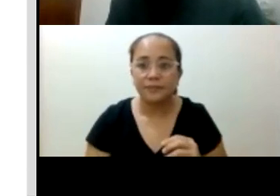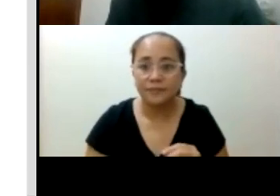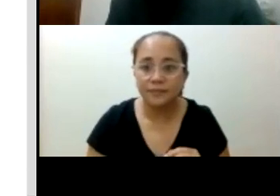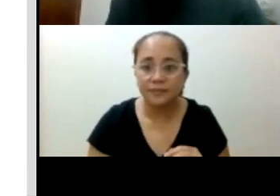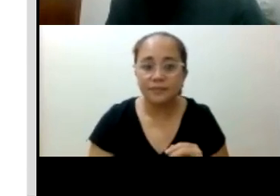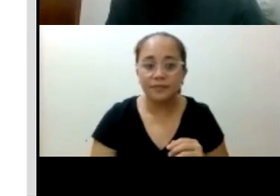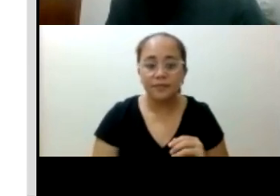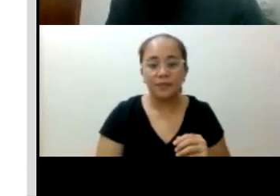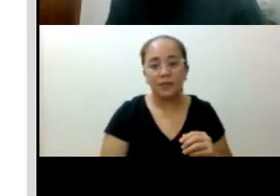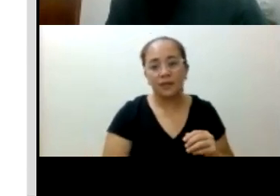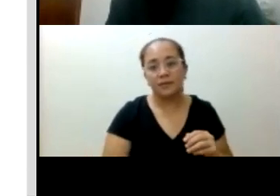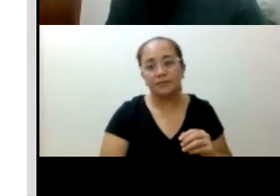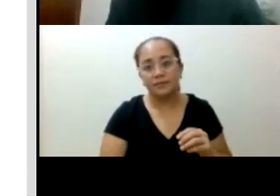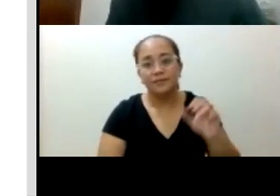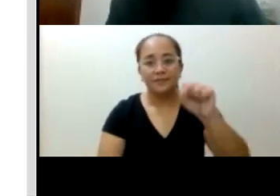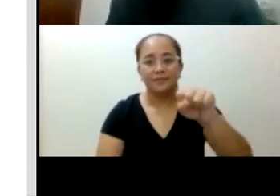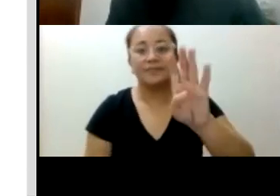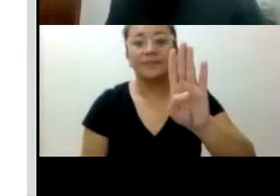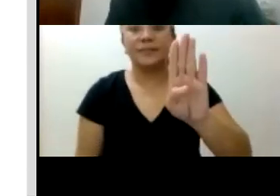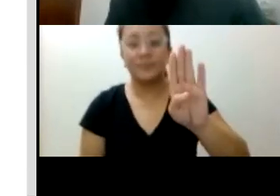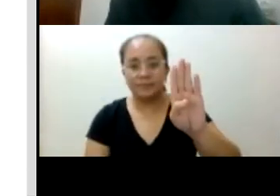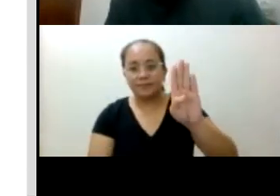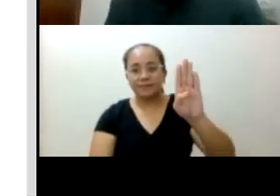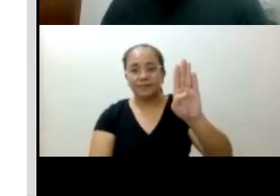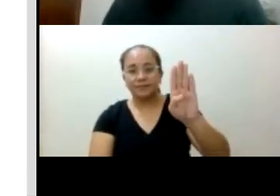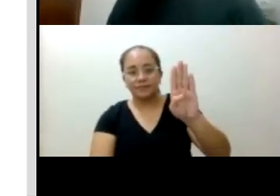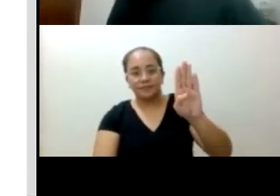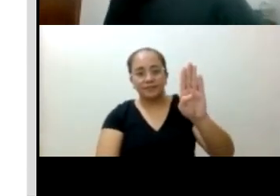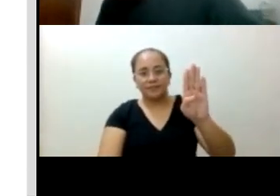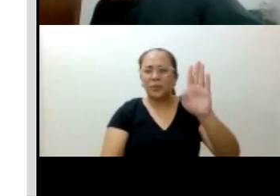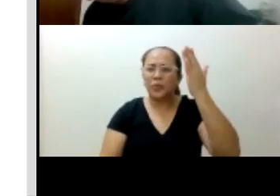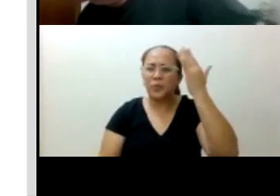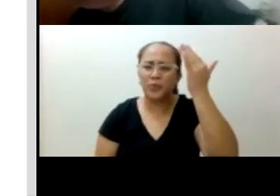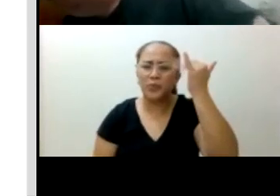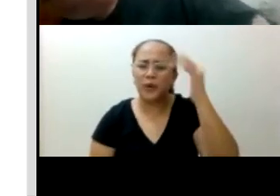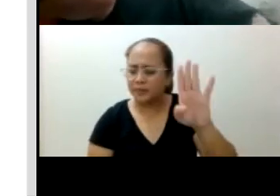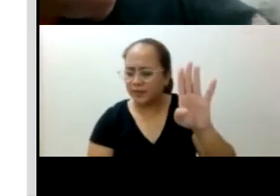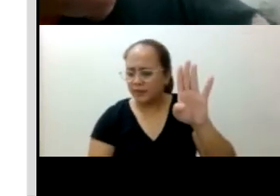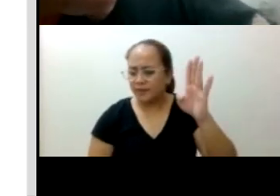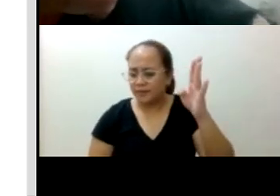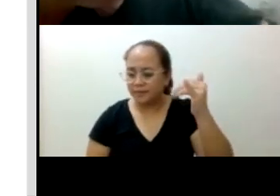boy. Yes, that's correct. And why is that?